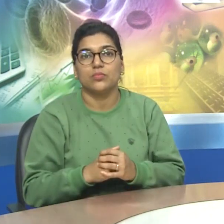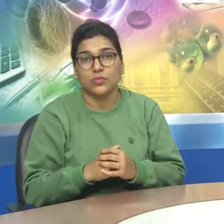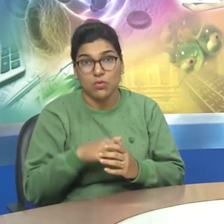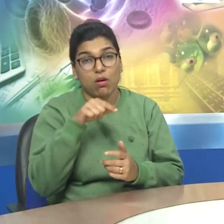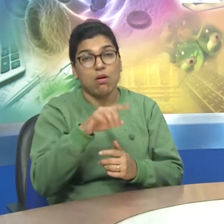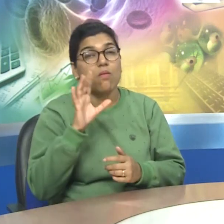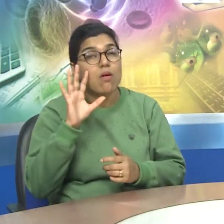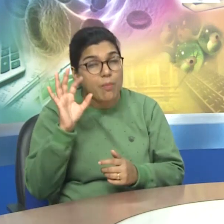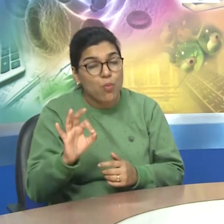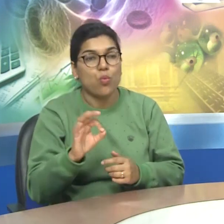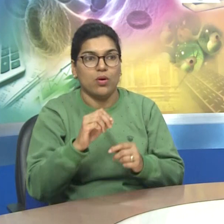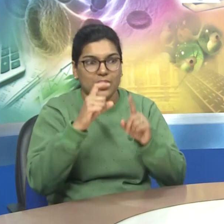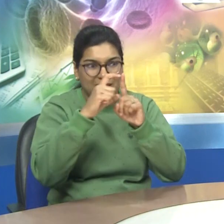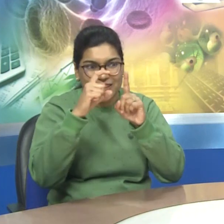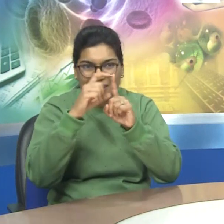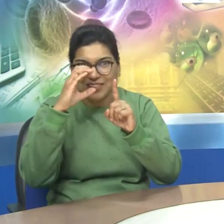Point 5.